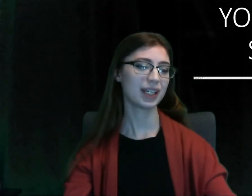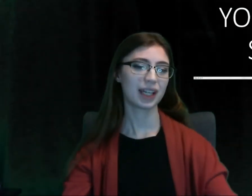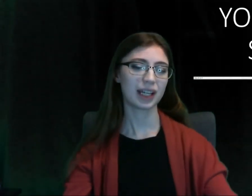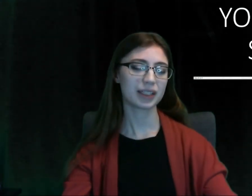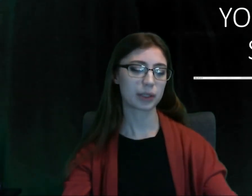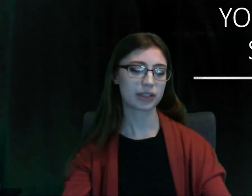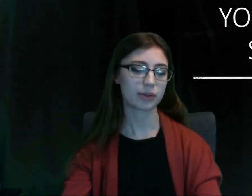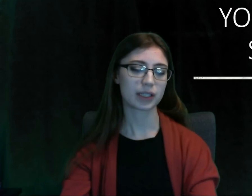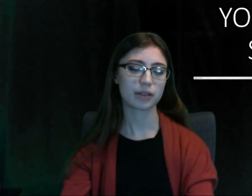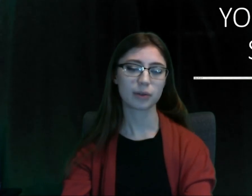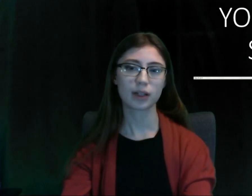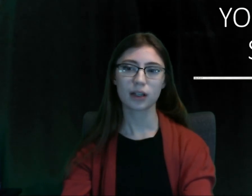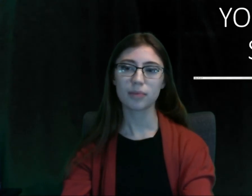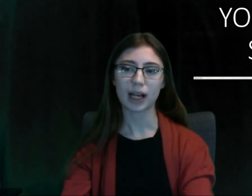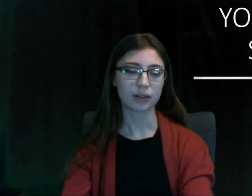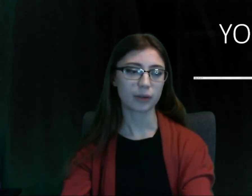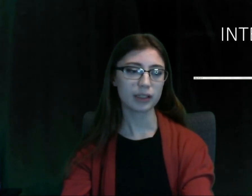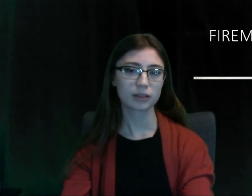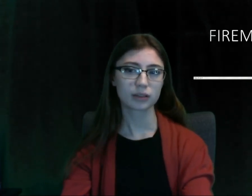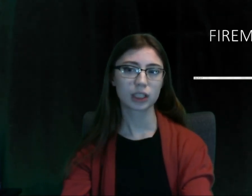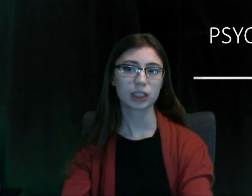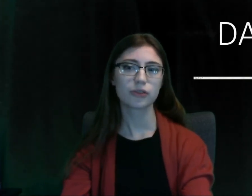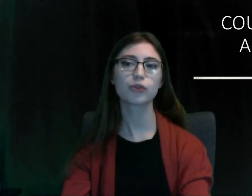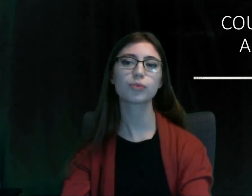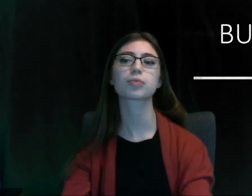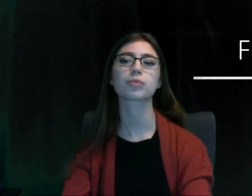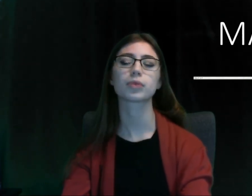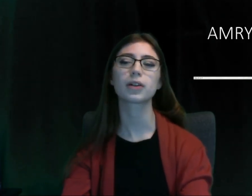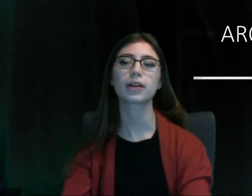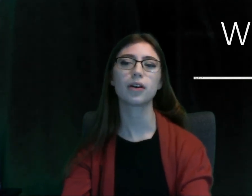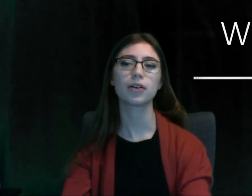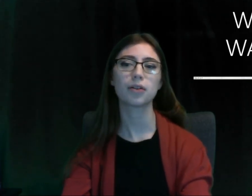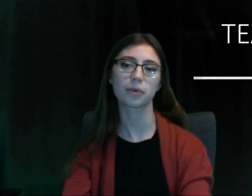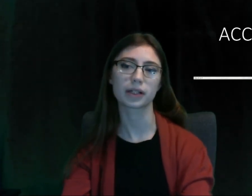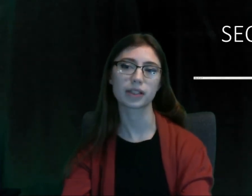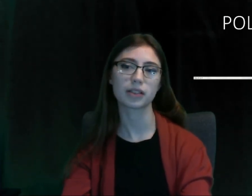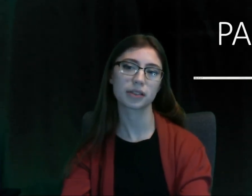And then we're just going to go back real quick. Zoom, zoom, zoom. Look at all the words that you just learned.